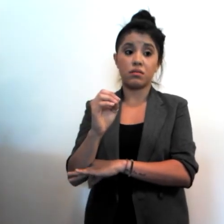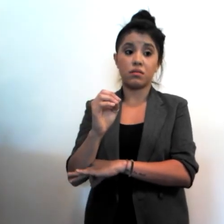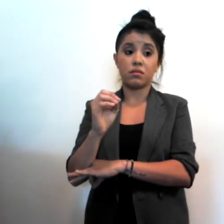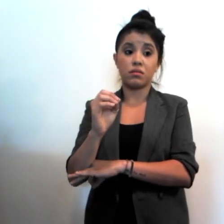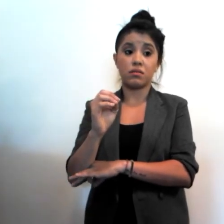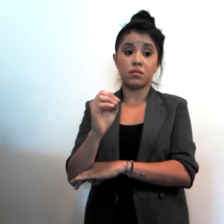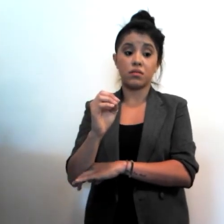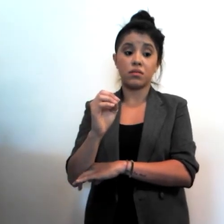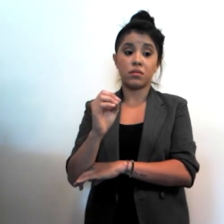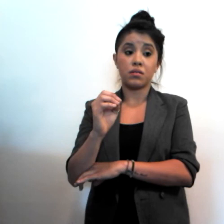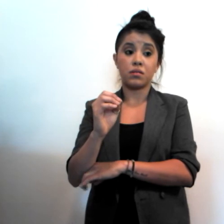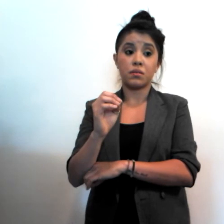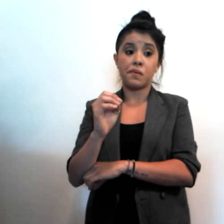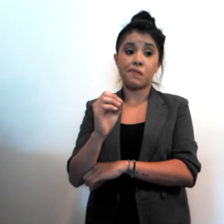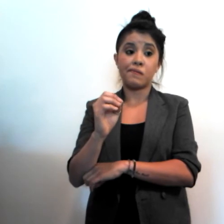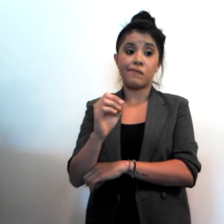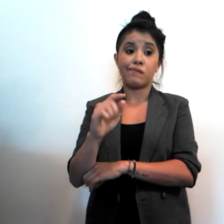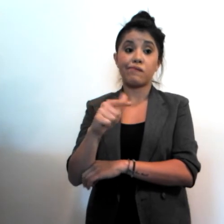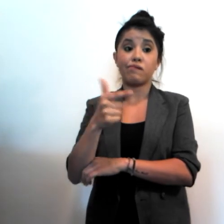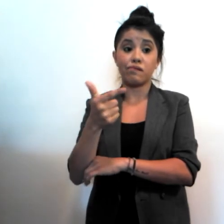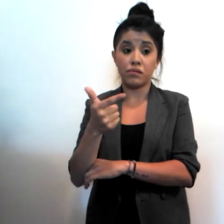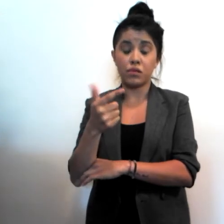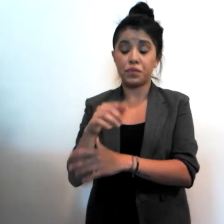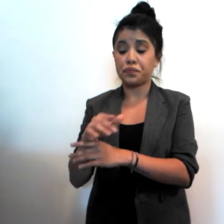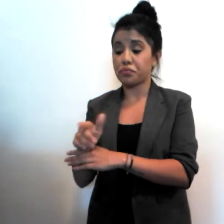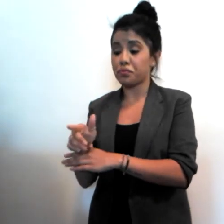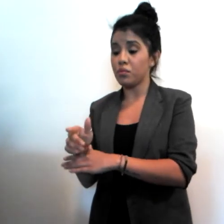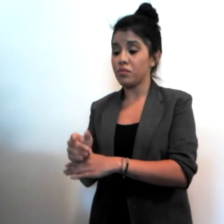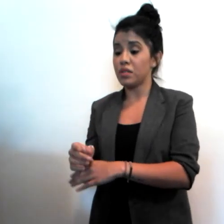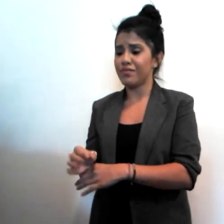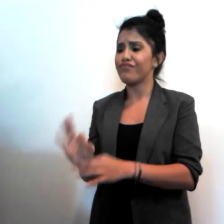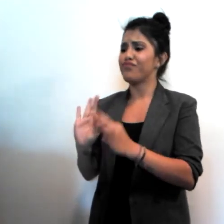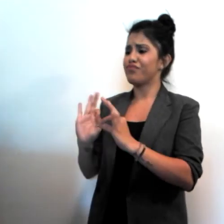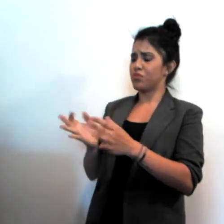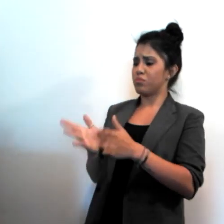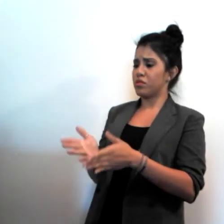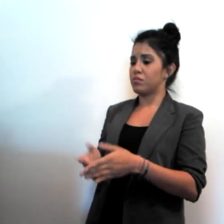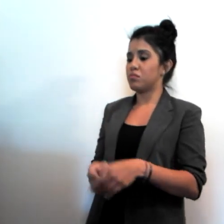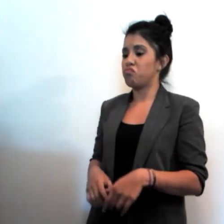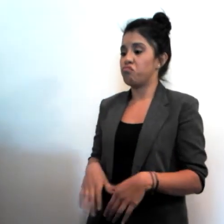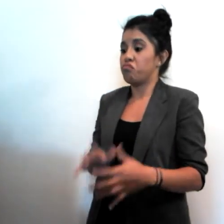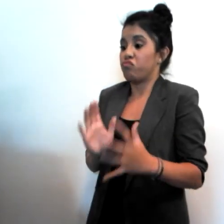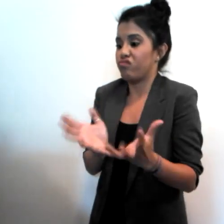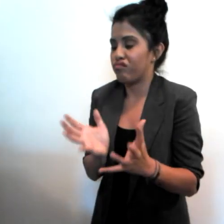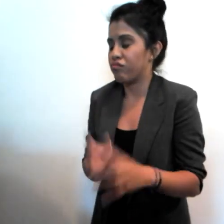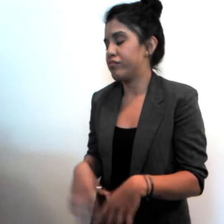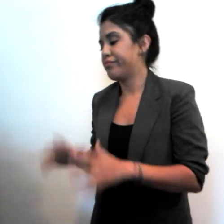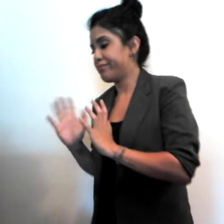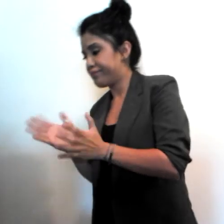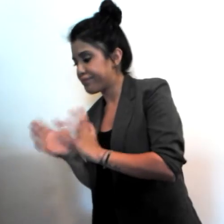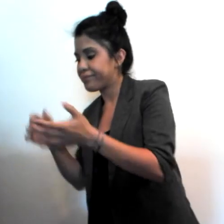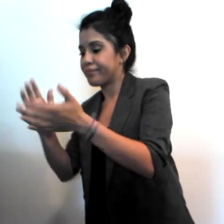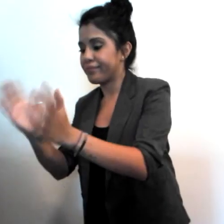intimate communication behaviors, or when social exchanges involving the deaf student are successful without the interpreter.